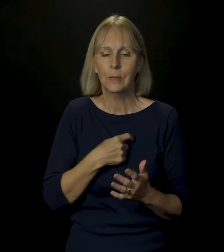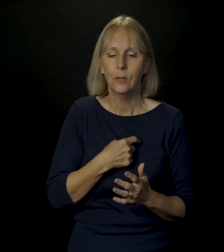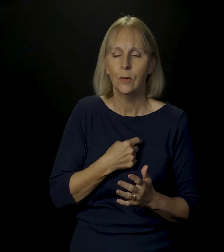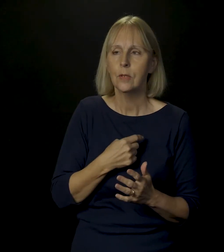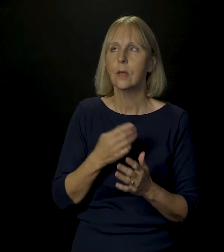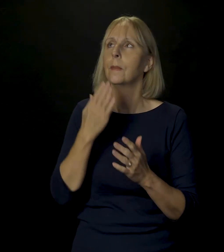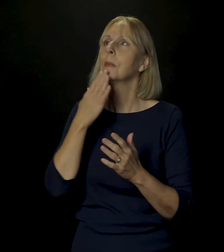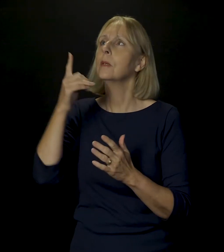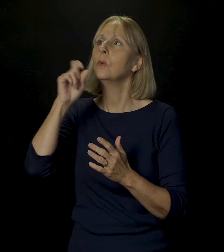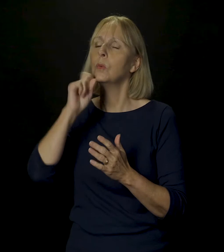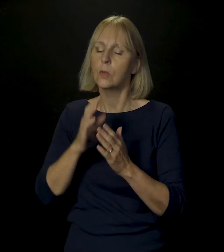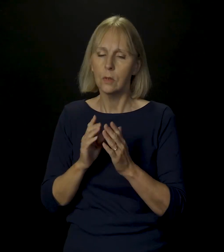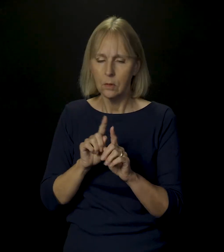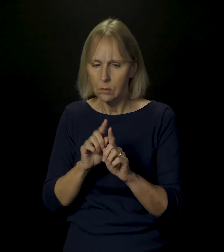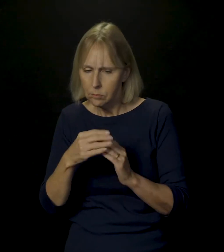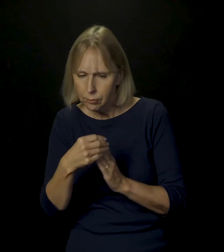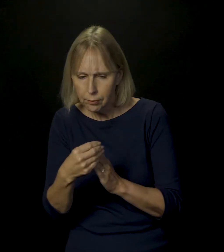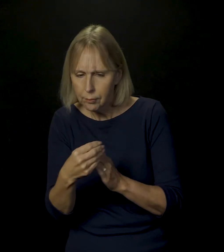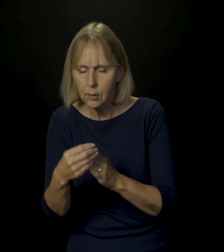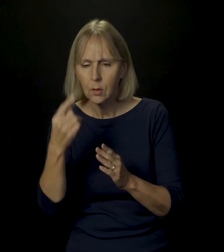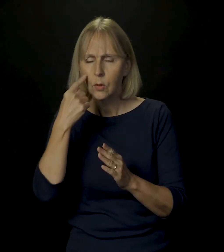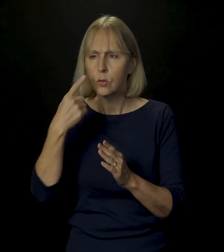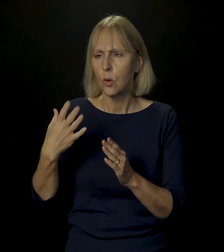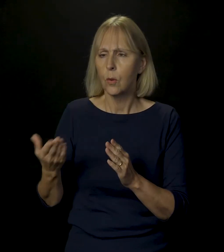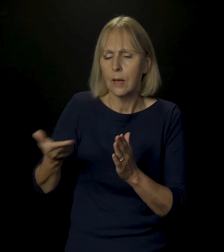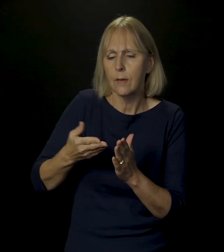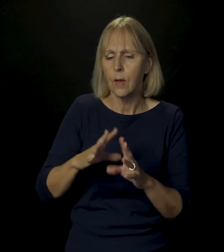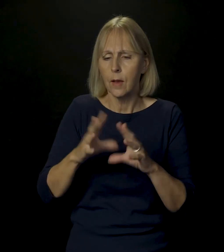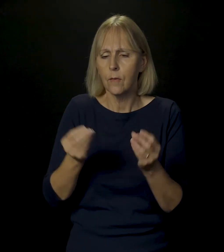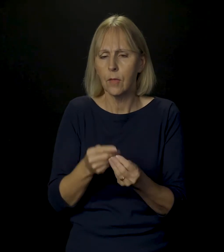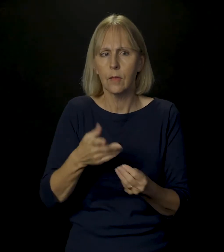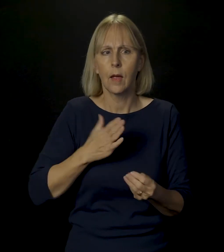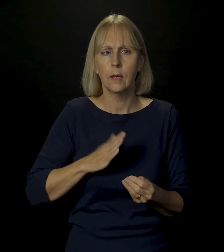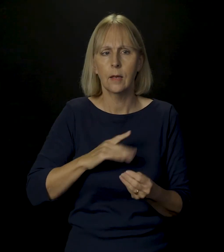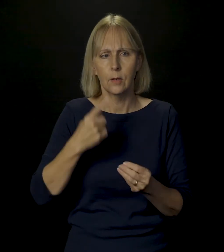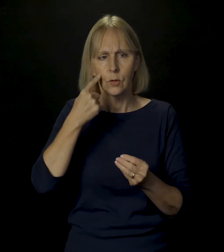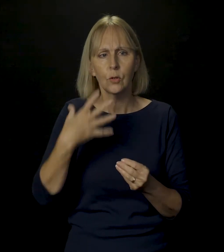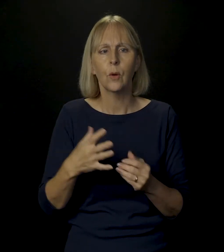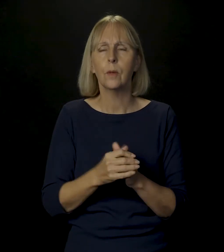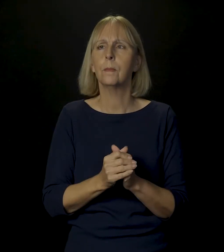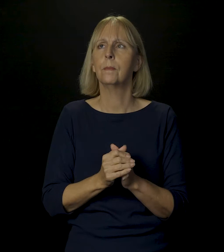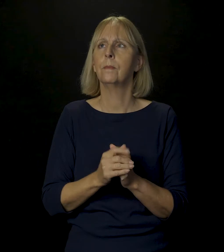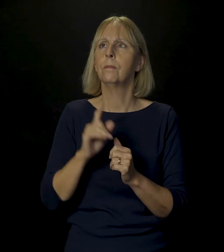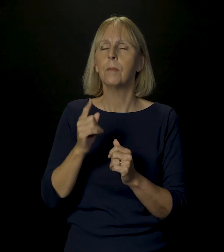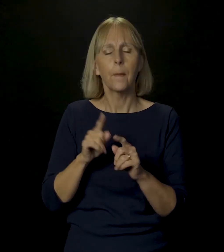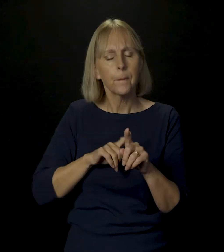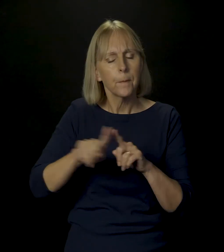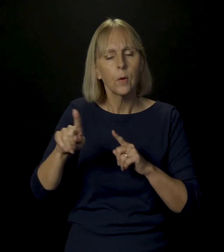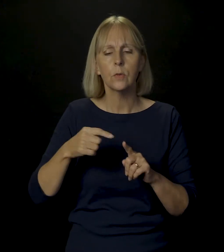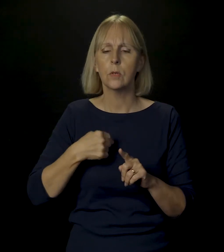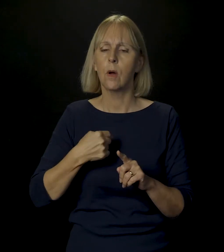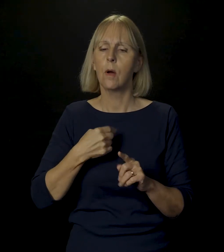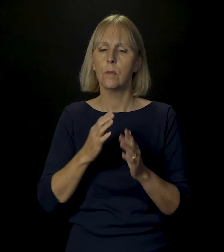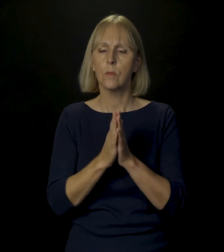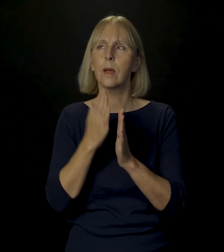How I Pray You Guide Them Give Them Give Them What They Need Show Them Where To Go But Above All Lord I